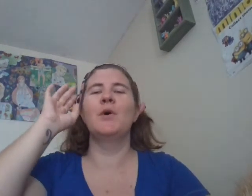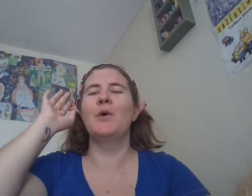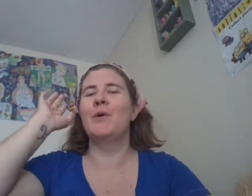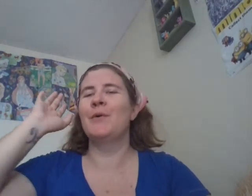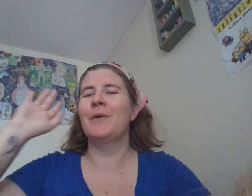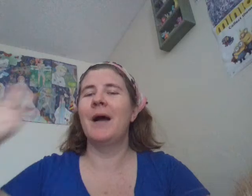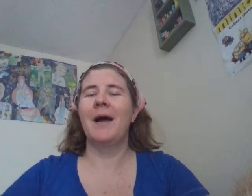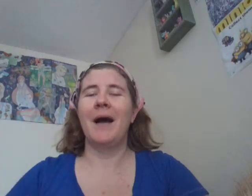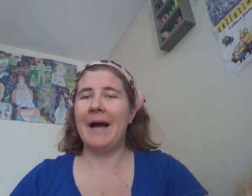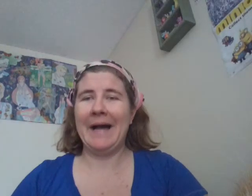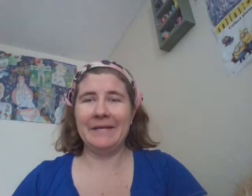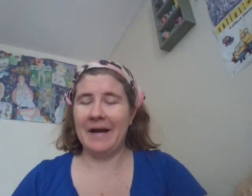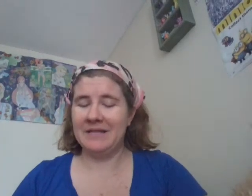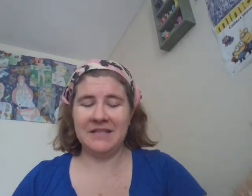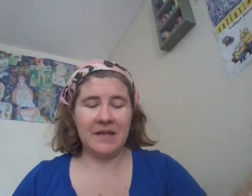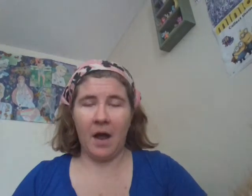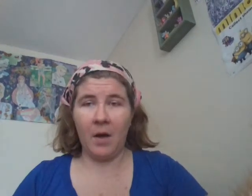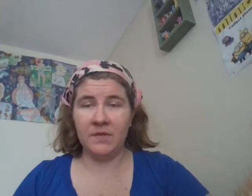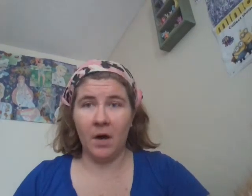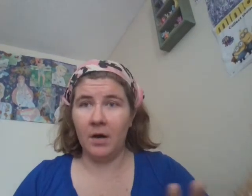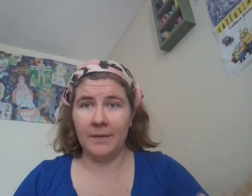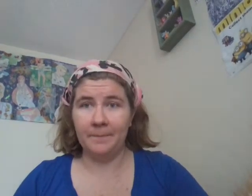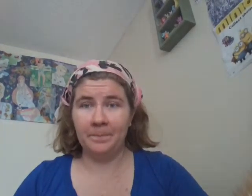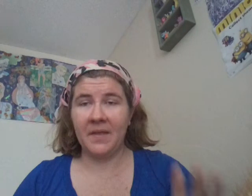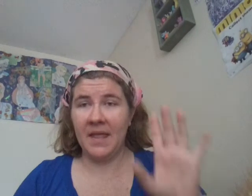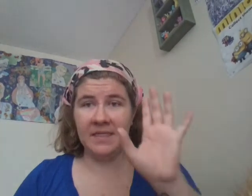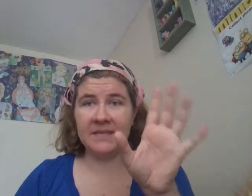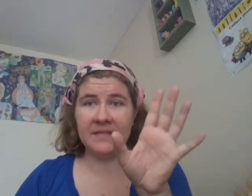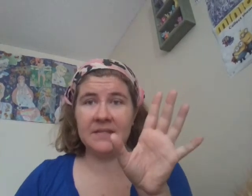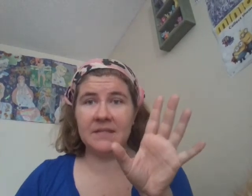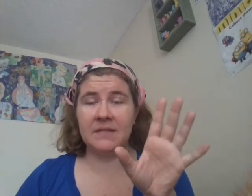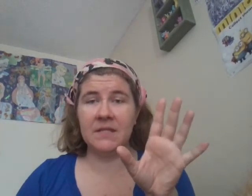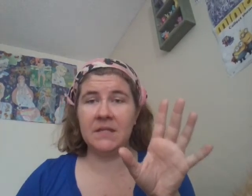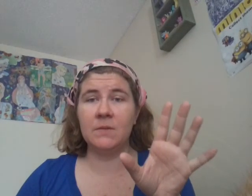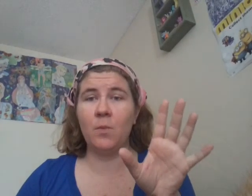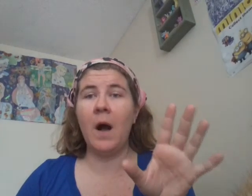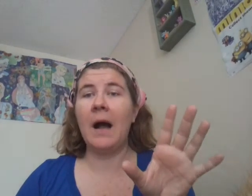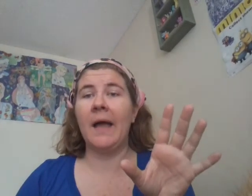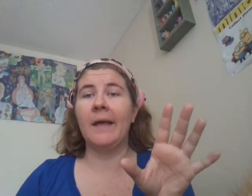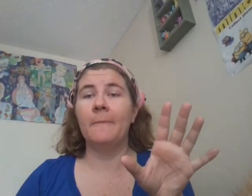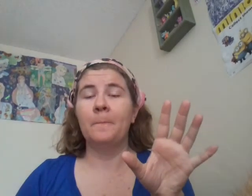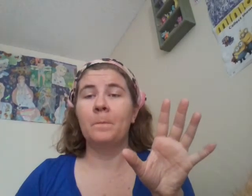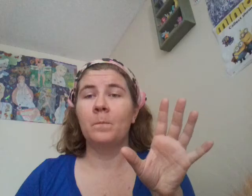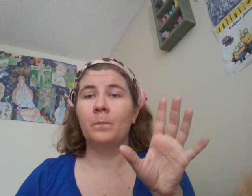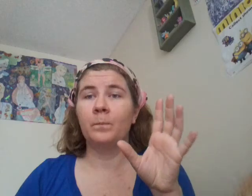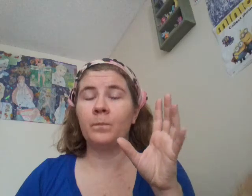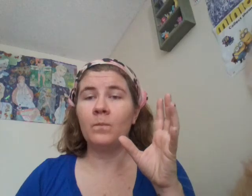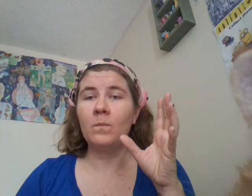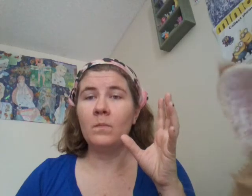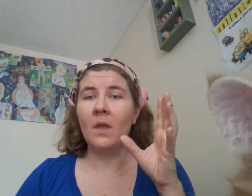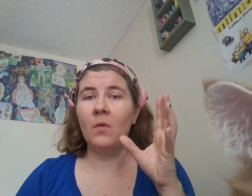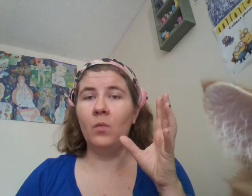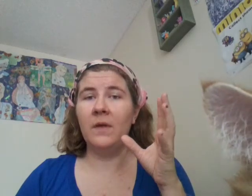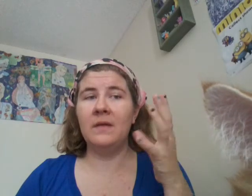No. I just, I was gone. And, this is, this is why we,